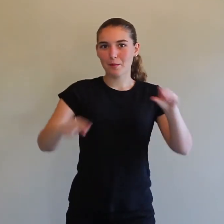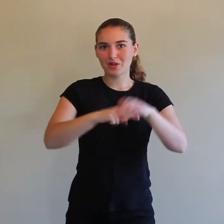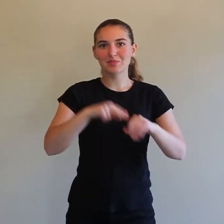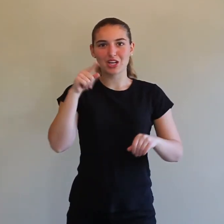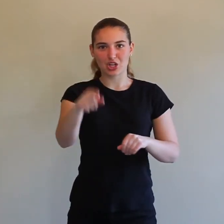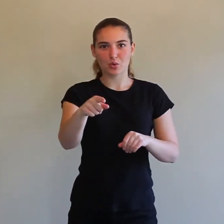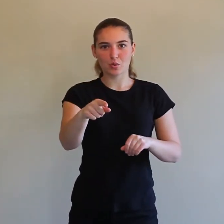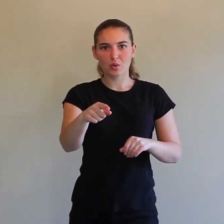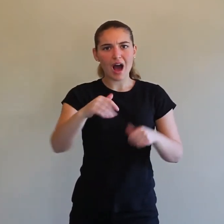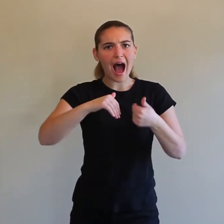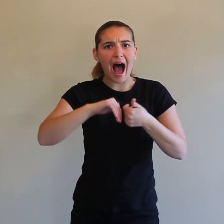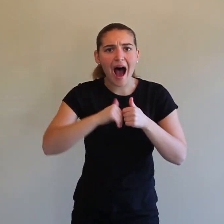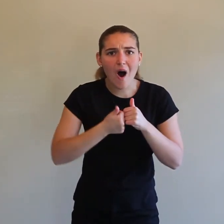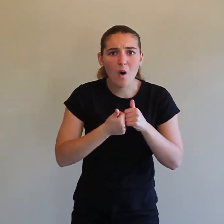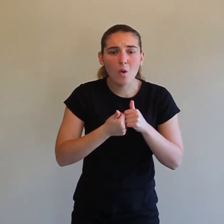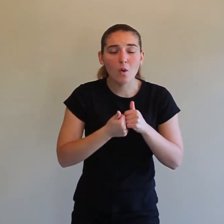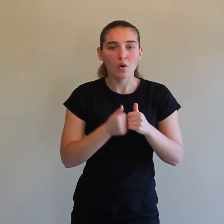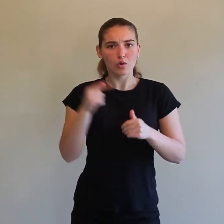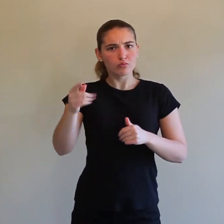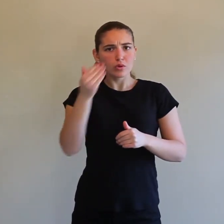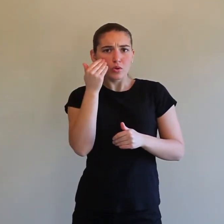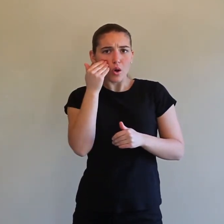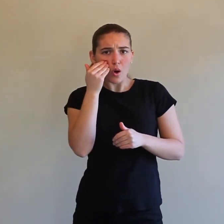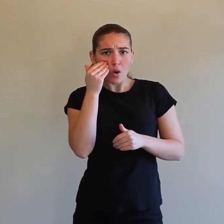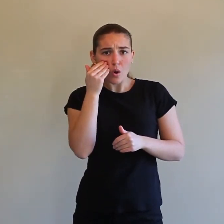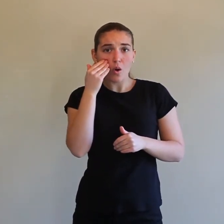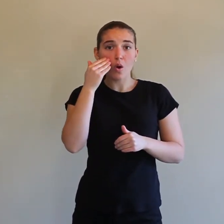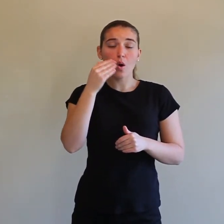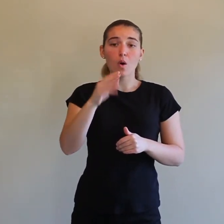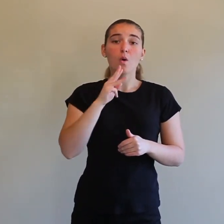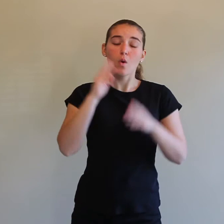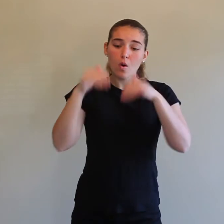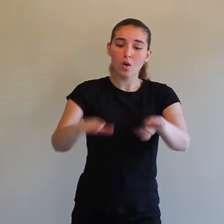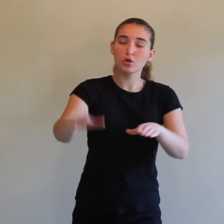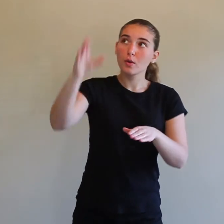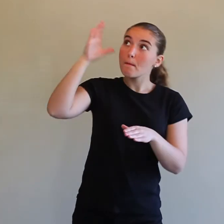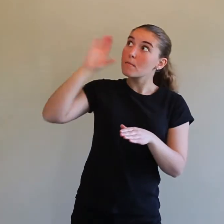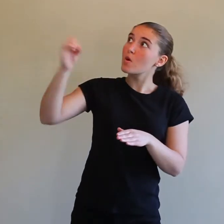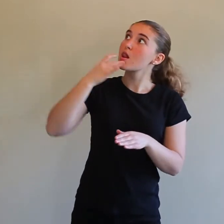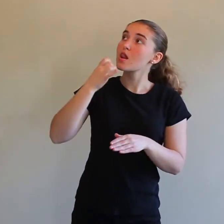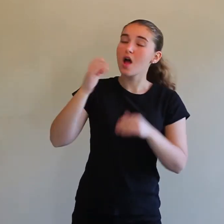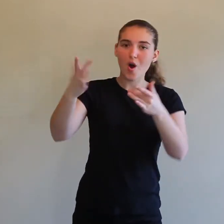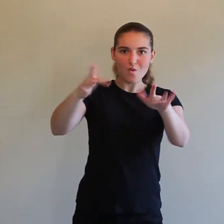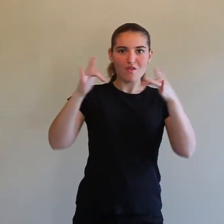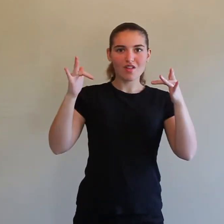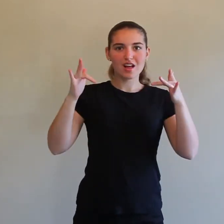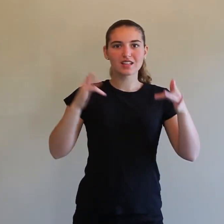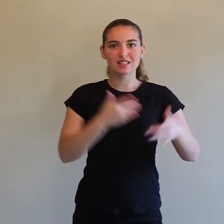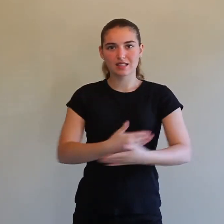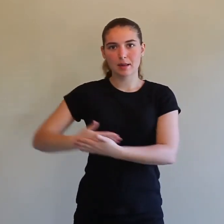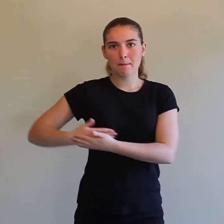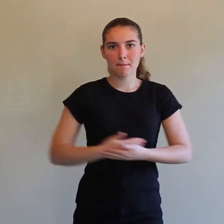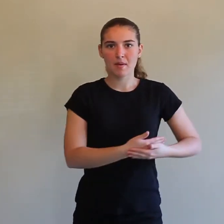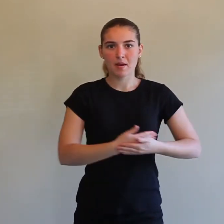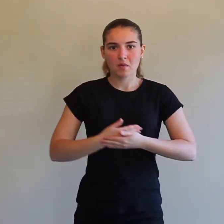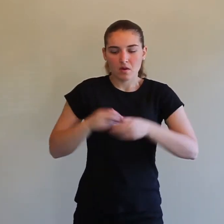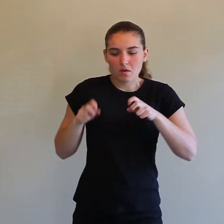get. That's where all of us come in. Sea turtle hatchlings have an instinct to follow the bright lights of the moon